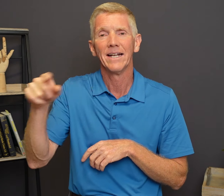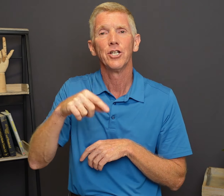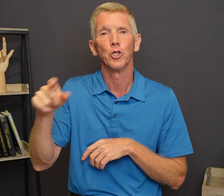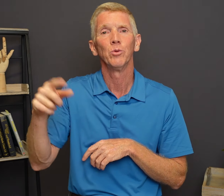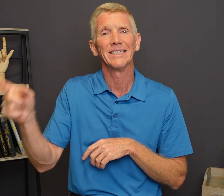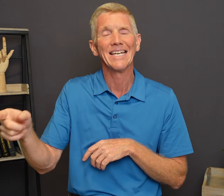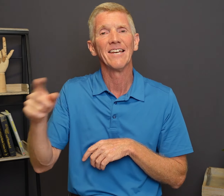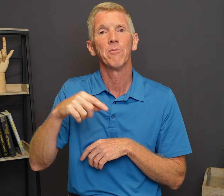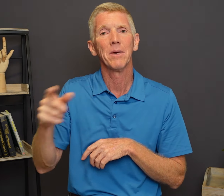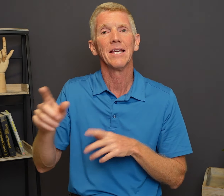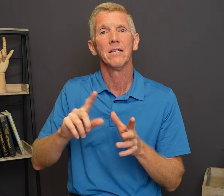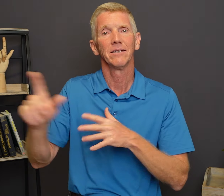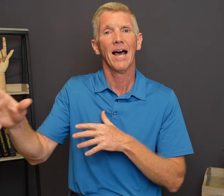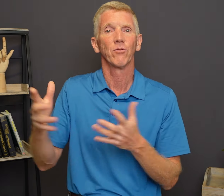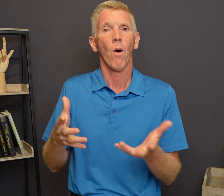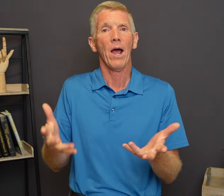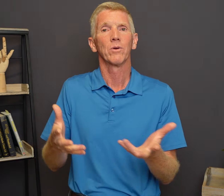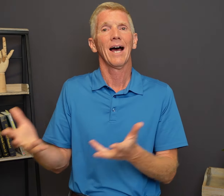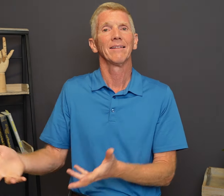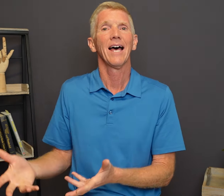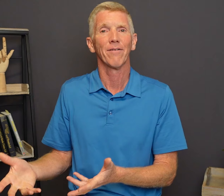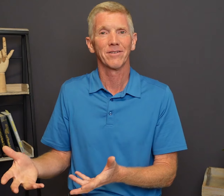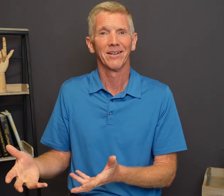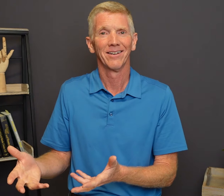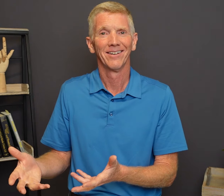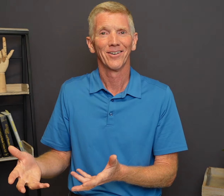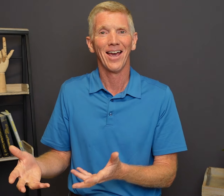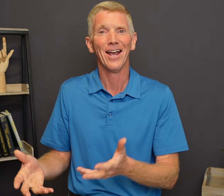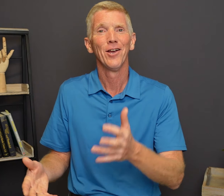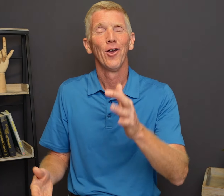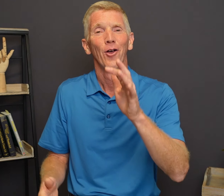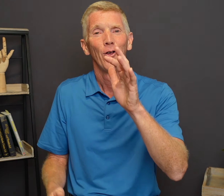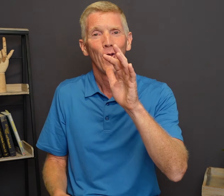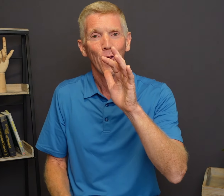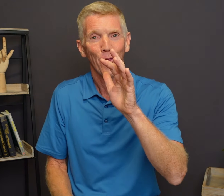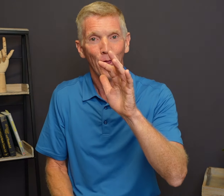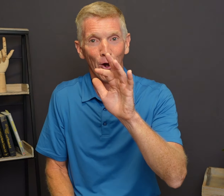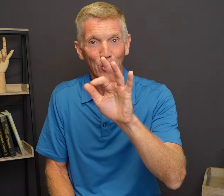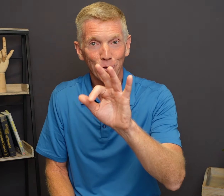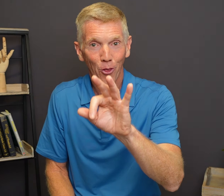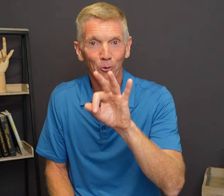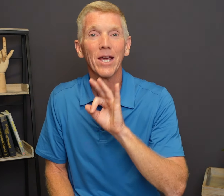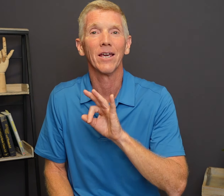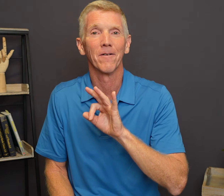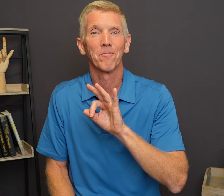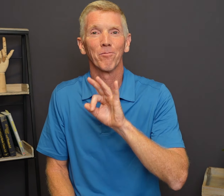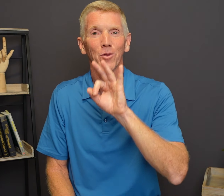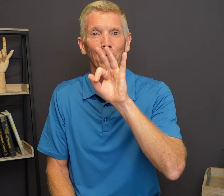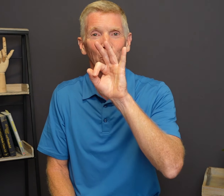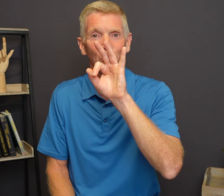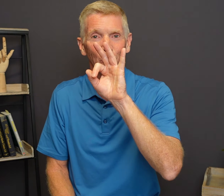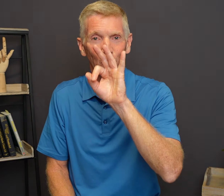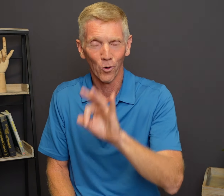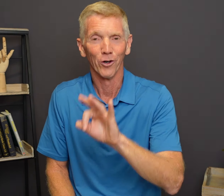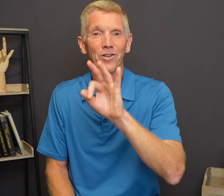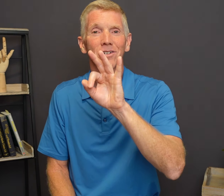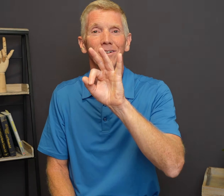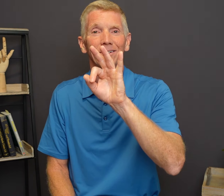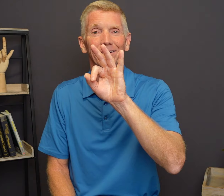you leave me left? Why was I left? Okay. There's 3 words for